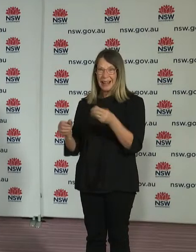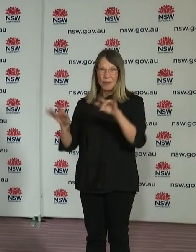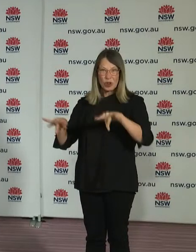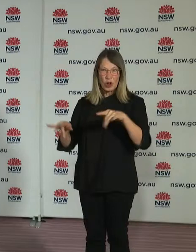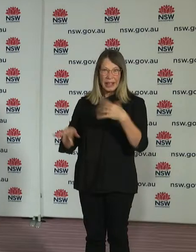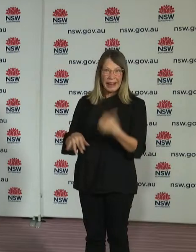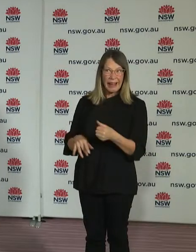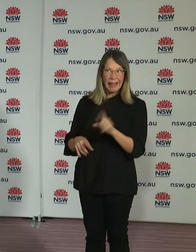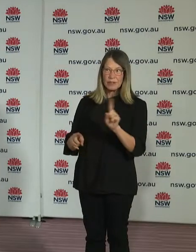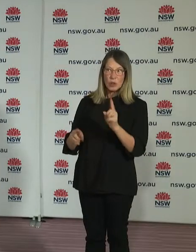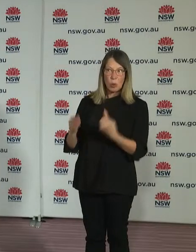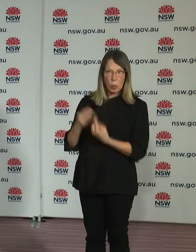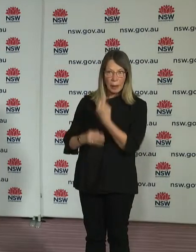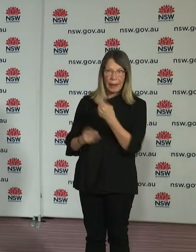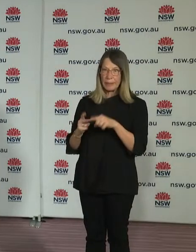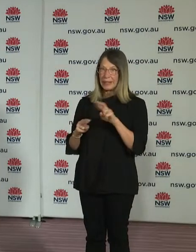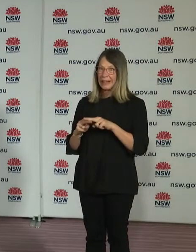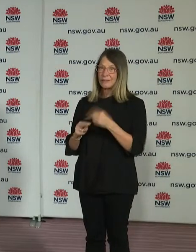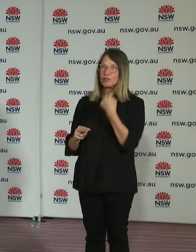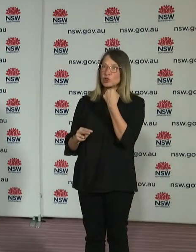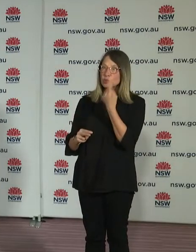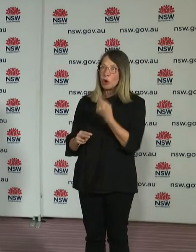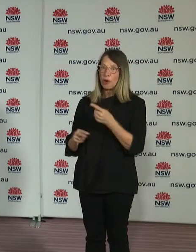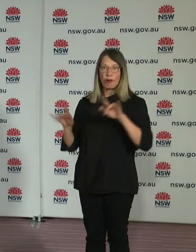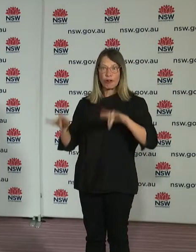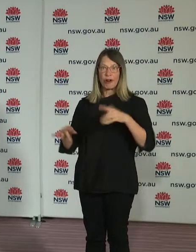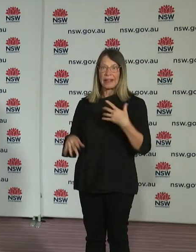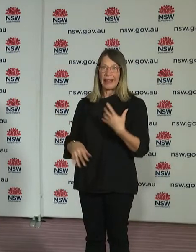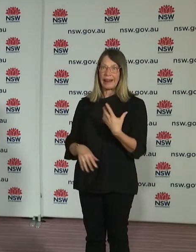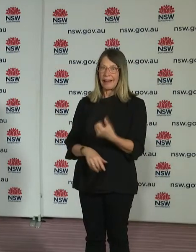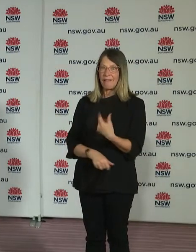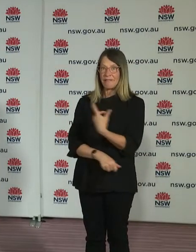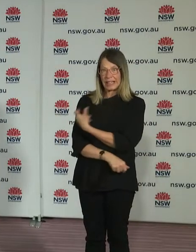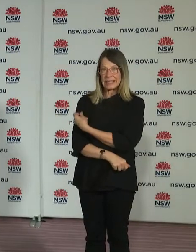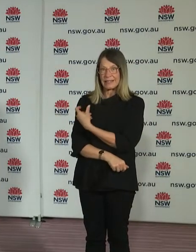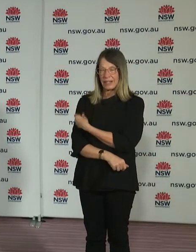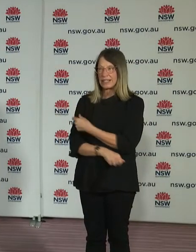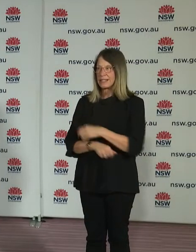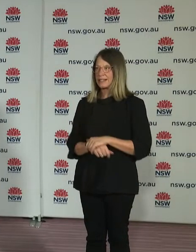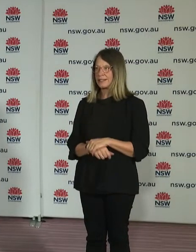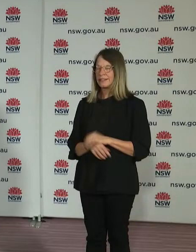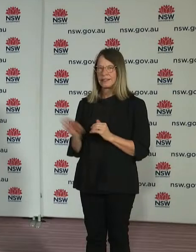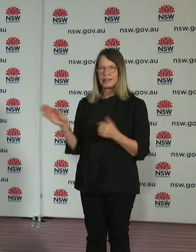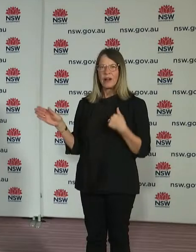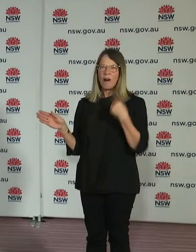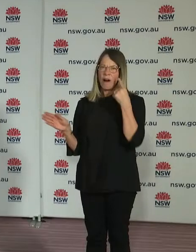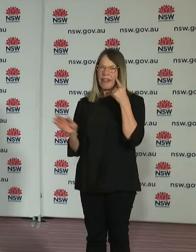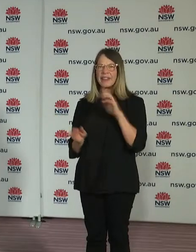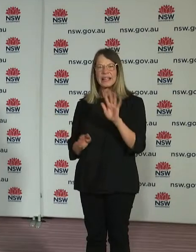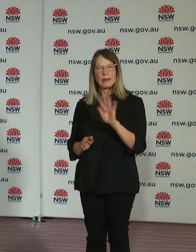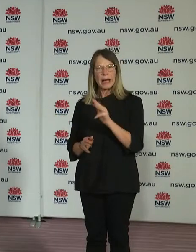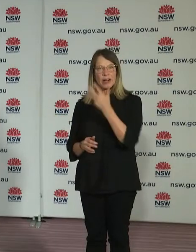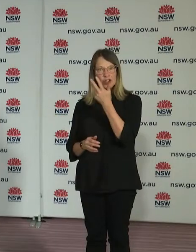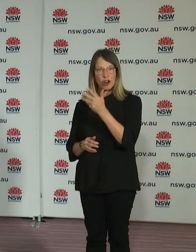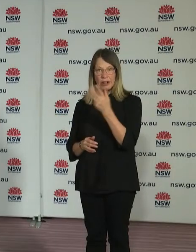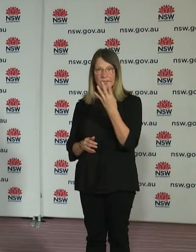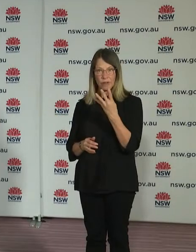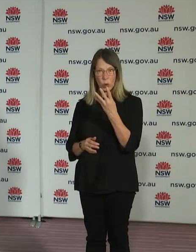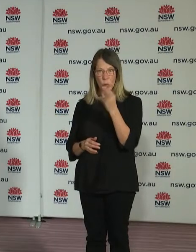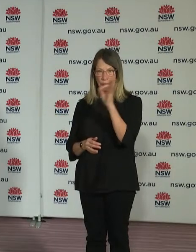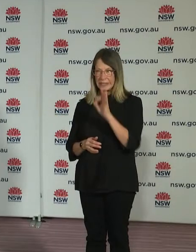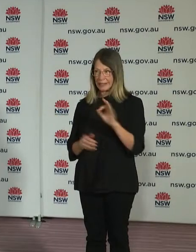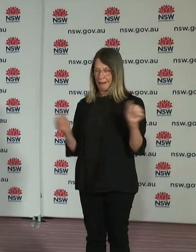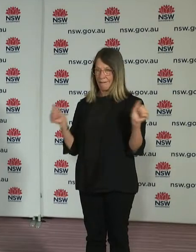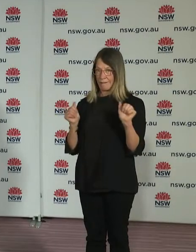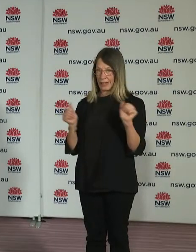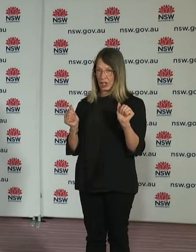and help? Yeah, I'll ask Minister Hazzard to add to my comments. But as you said, I think we've got 94% already vaccinated, which is a very good number.